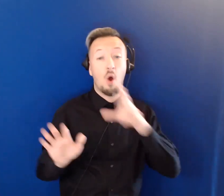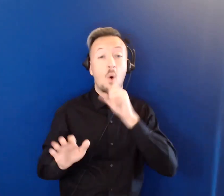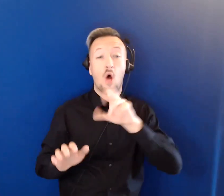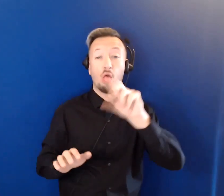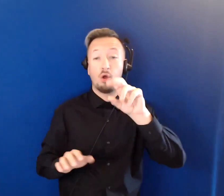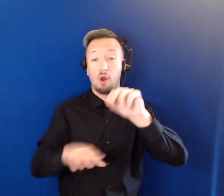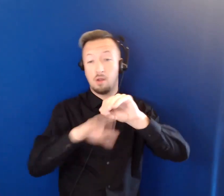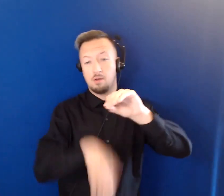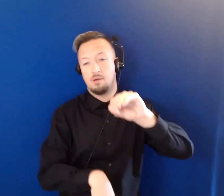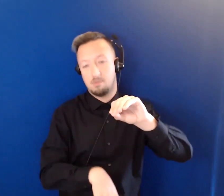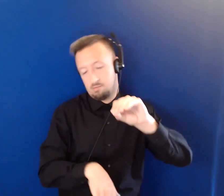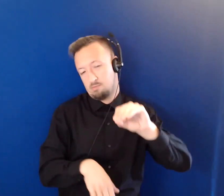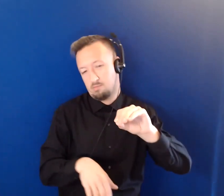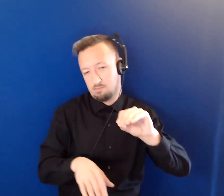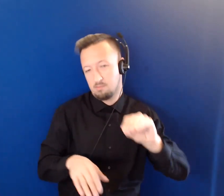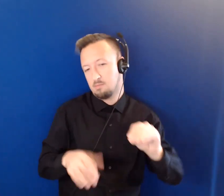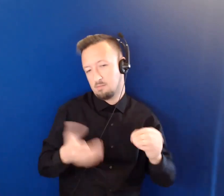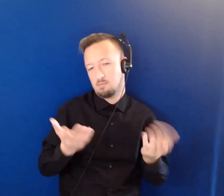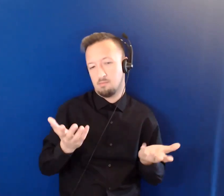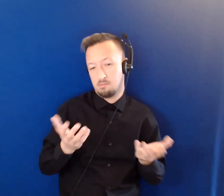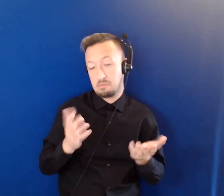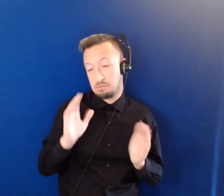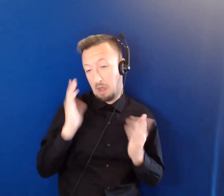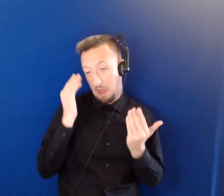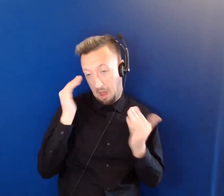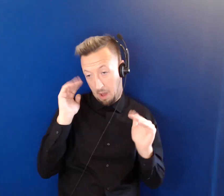But hopefully that answers the question.